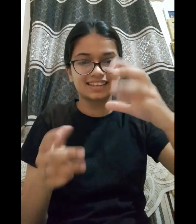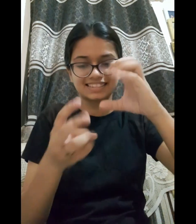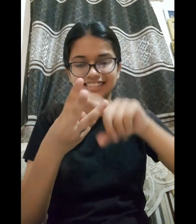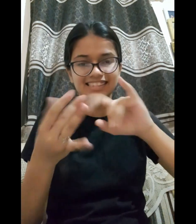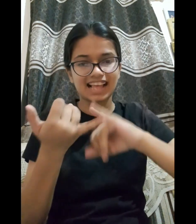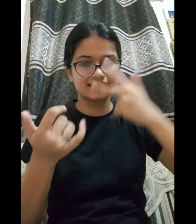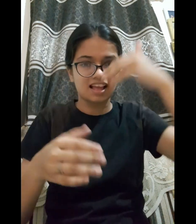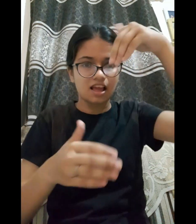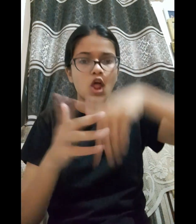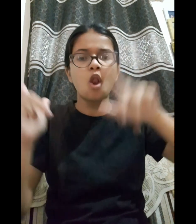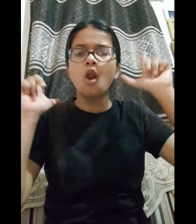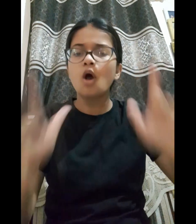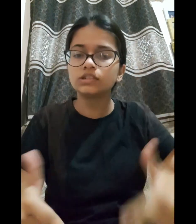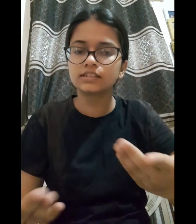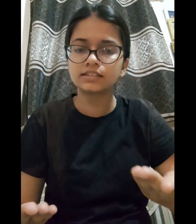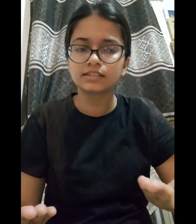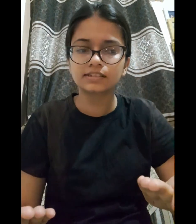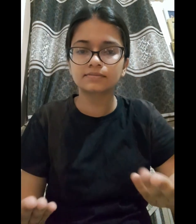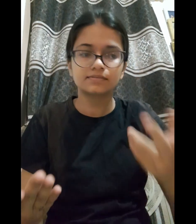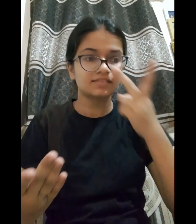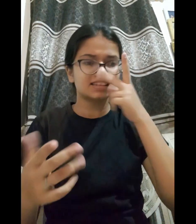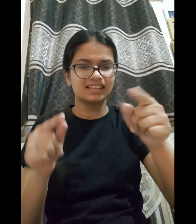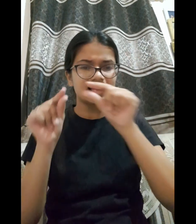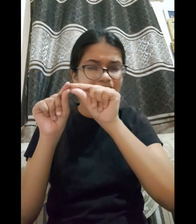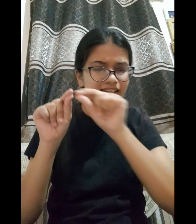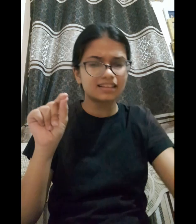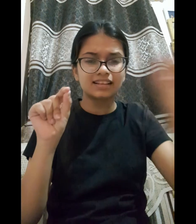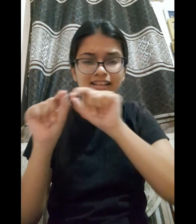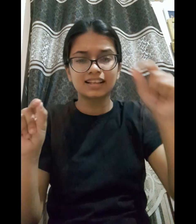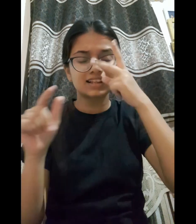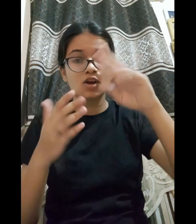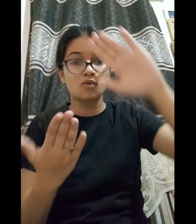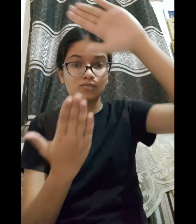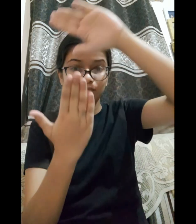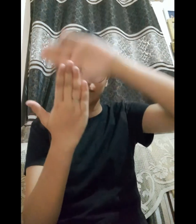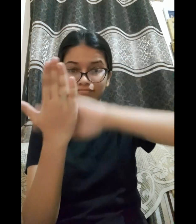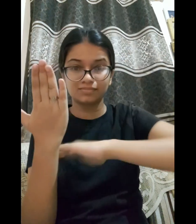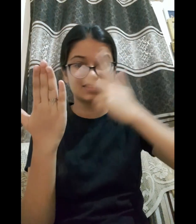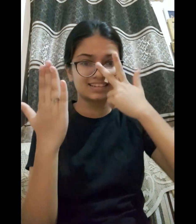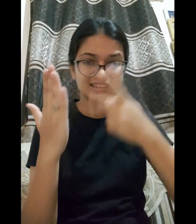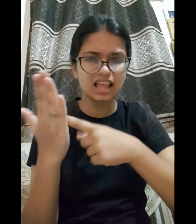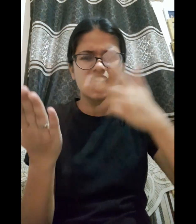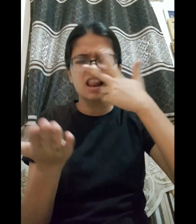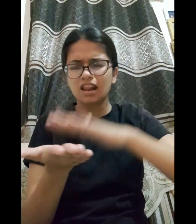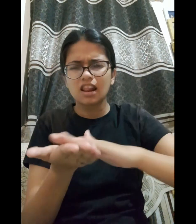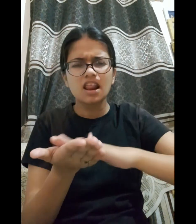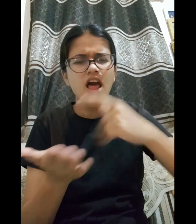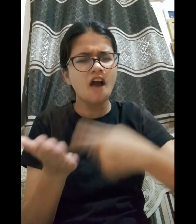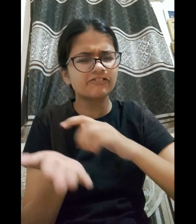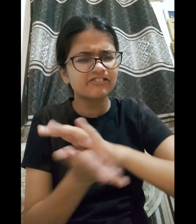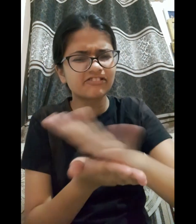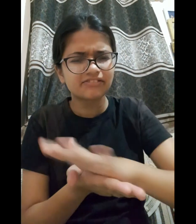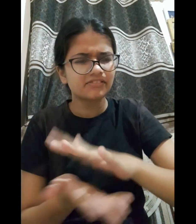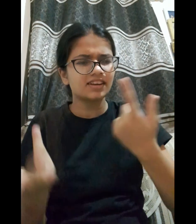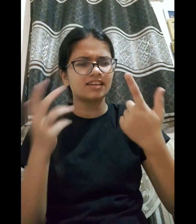interior, that is lost. The cells lining the wall of the blood vessels have become rough. Cells within the blood